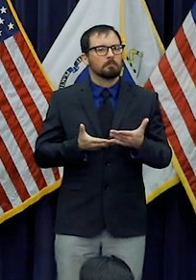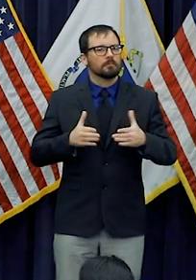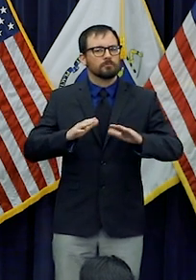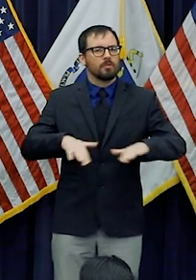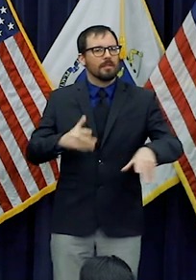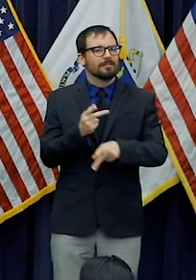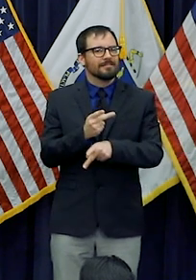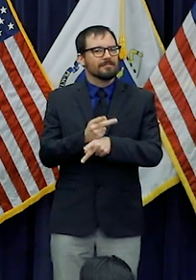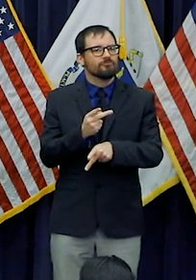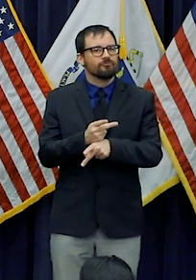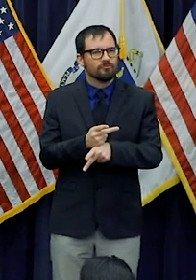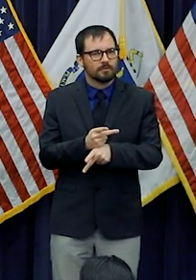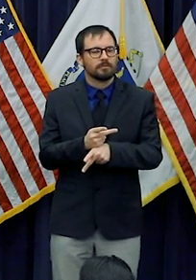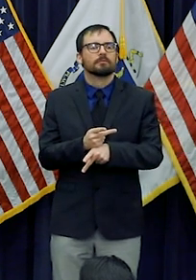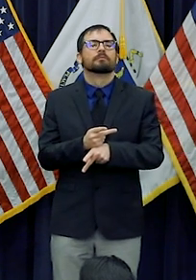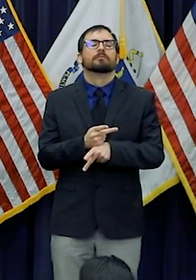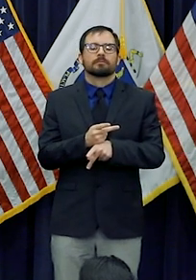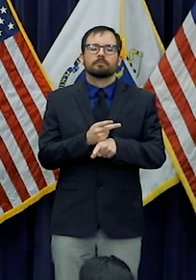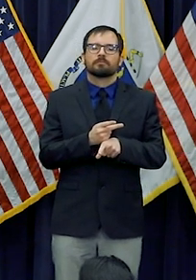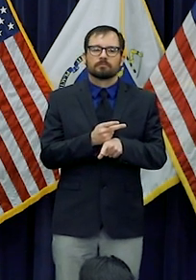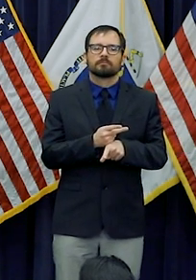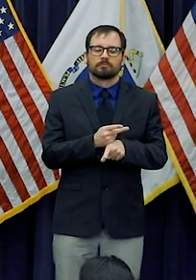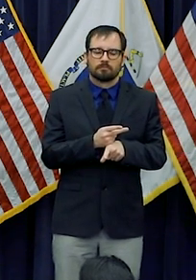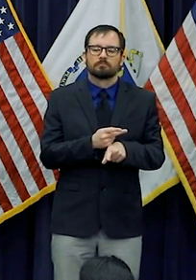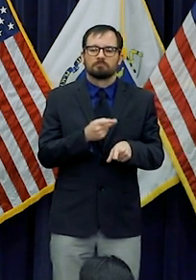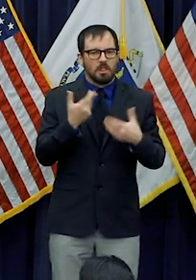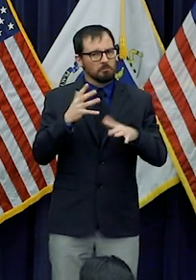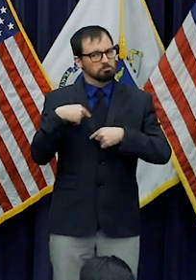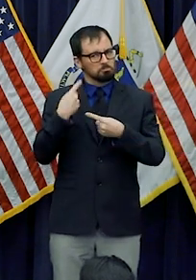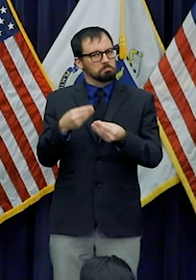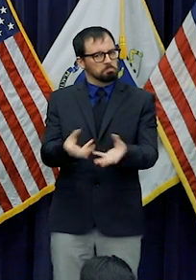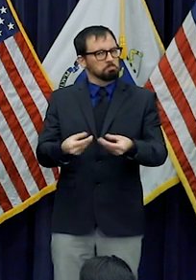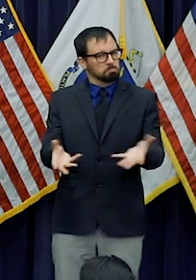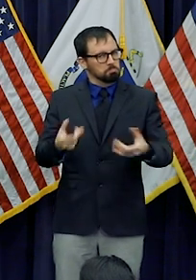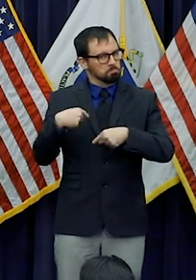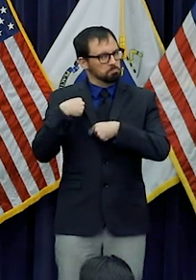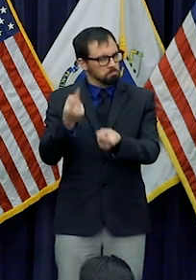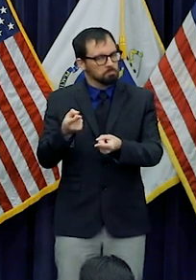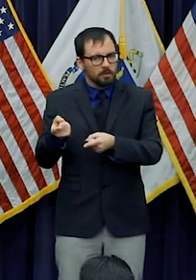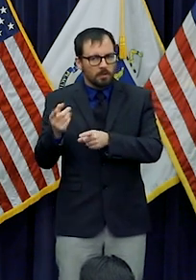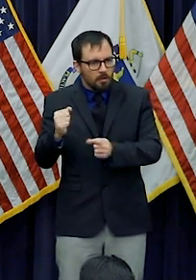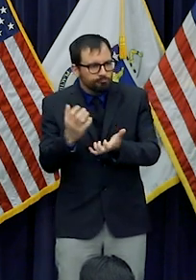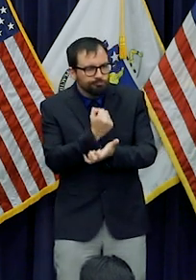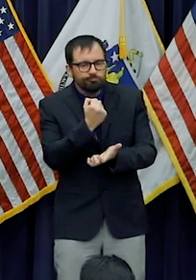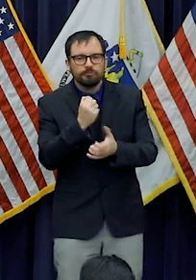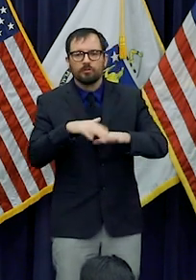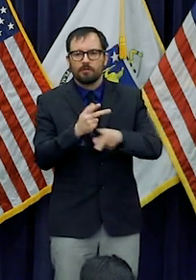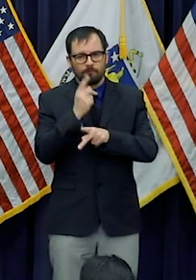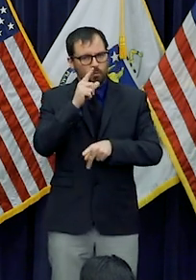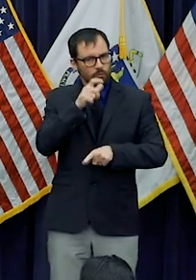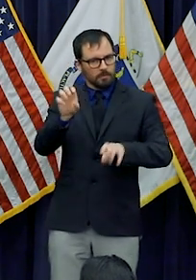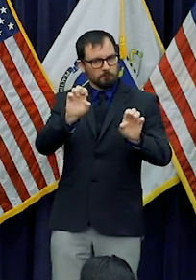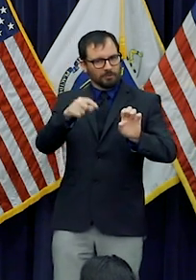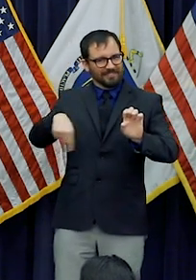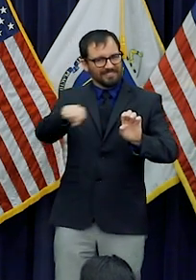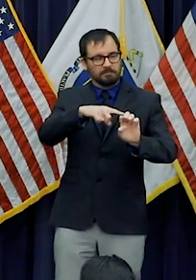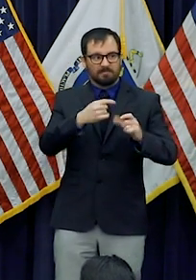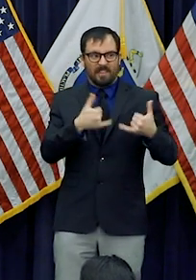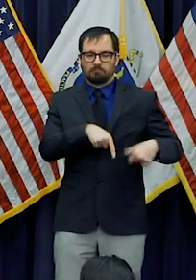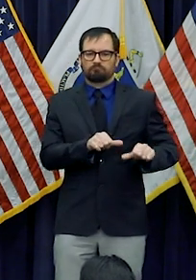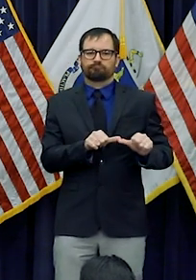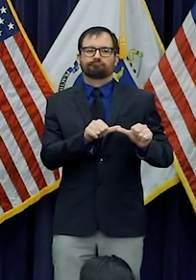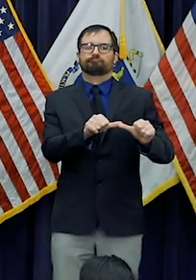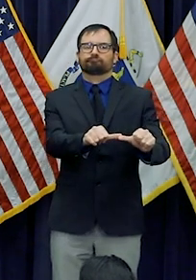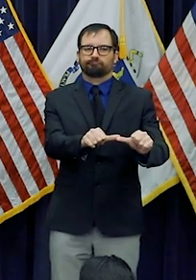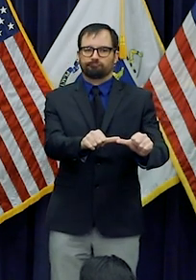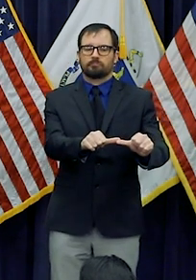For more information on programs offering new services for the duration of the state emergency, please visit the Early Education and Care website